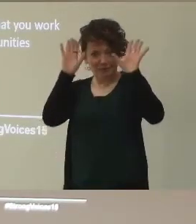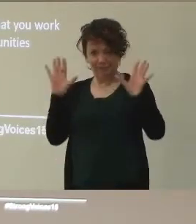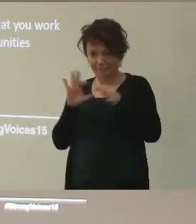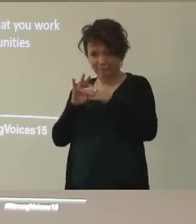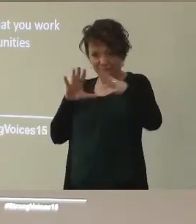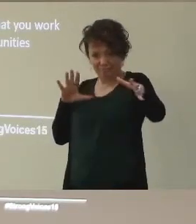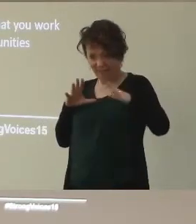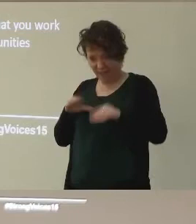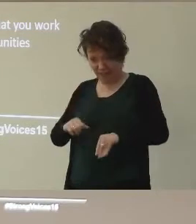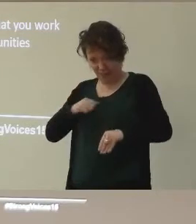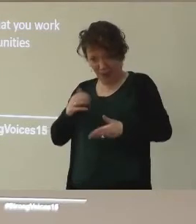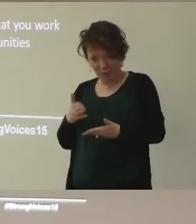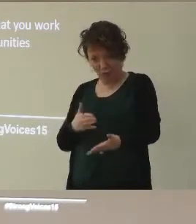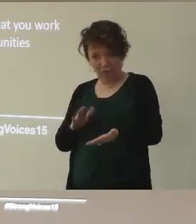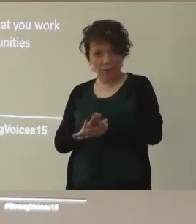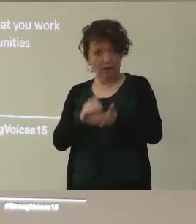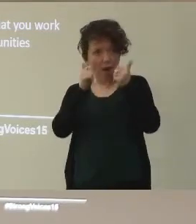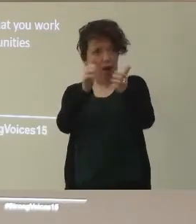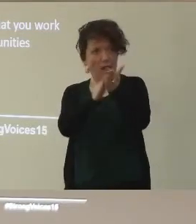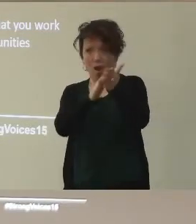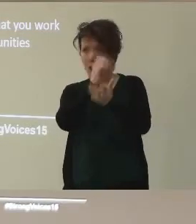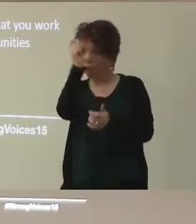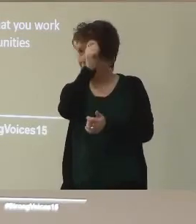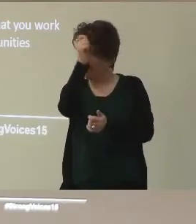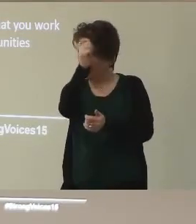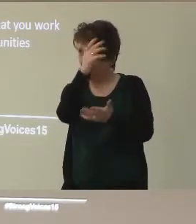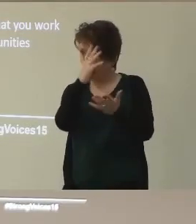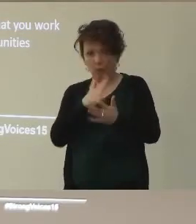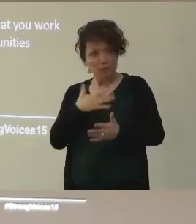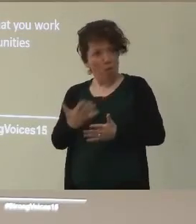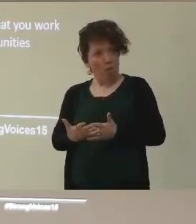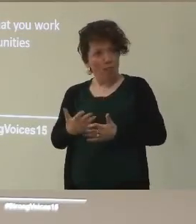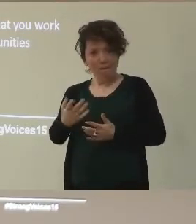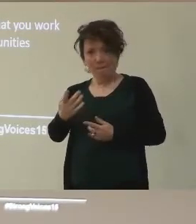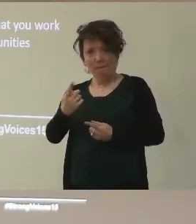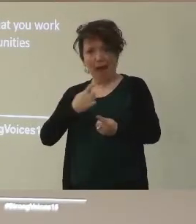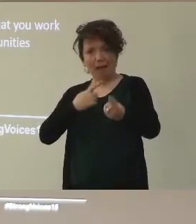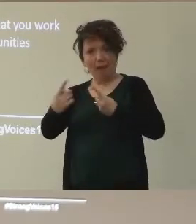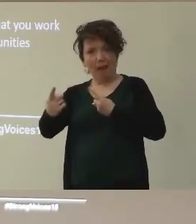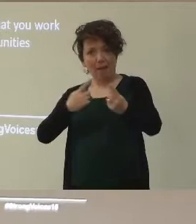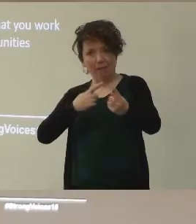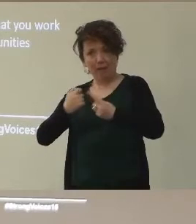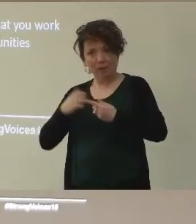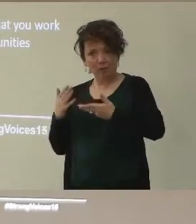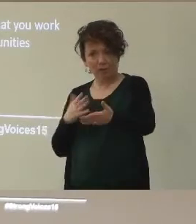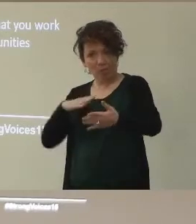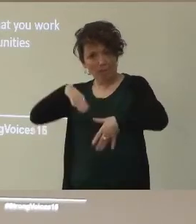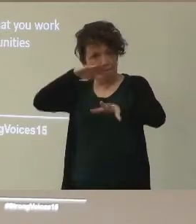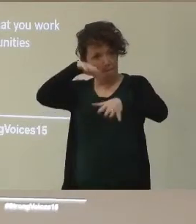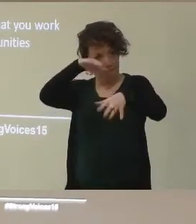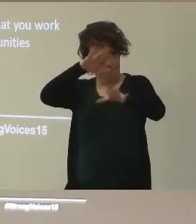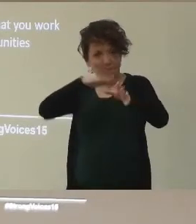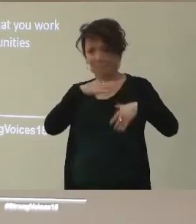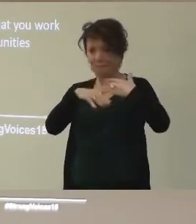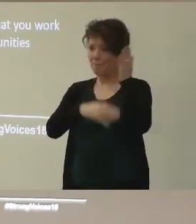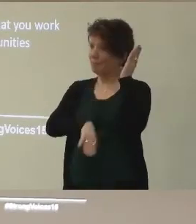our service, and that for us is 100% success. We don't want to see young people coming back to us afterwards. They've gone on, he's